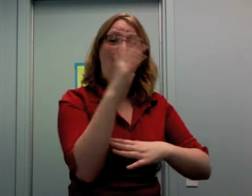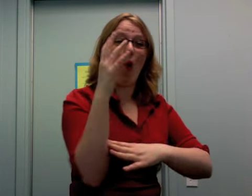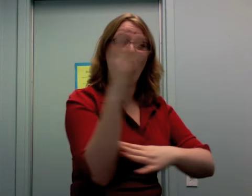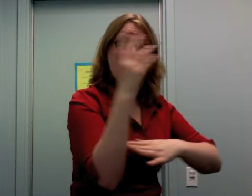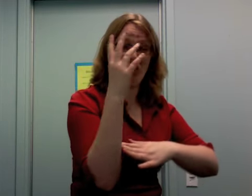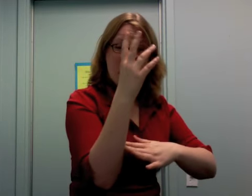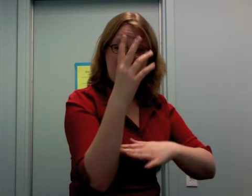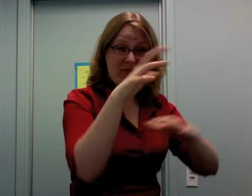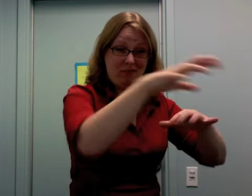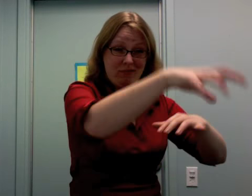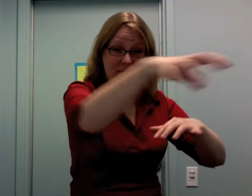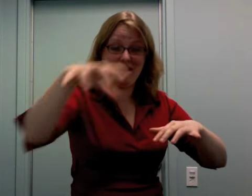wolf.